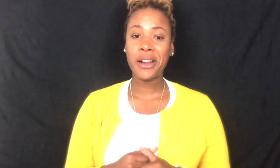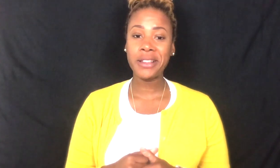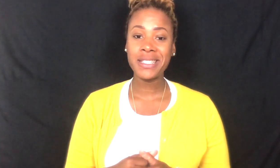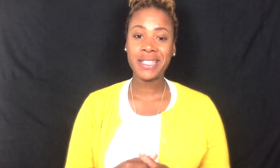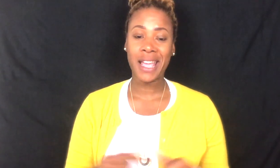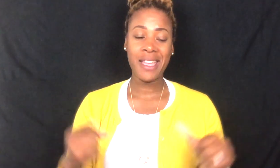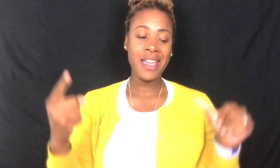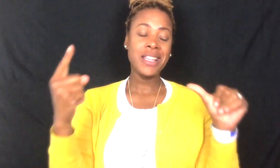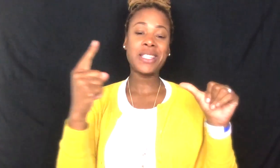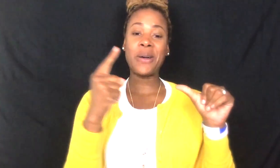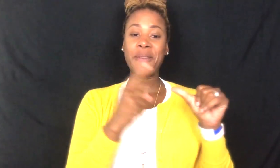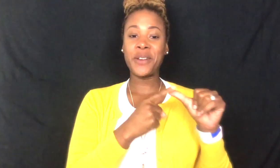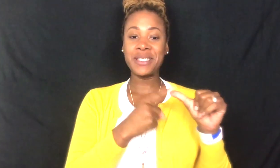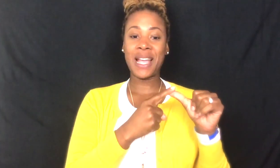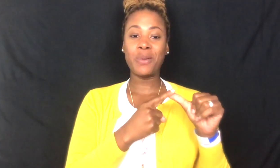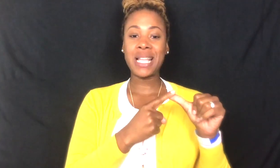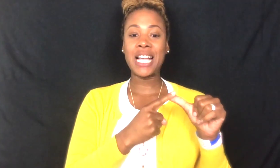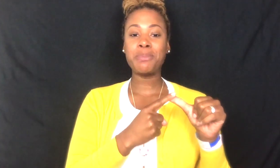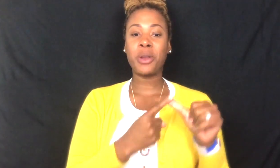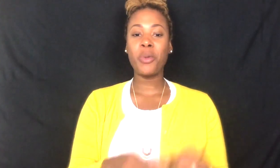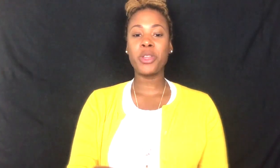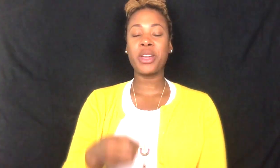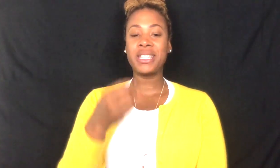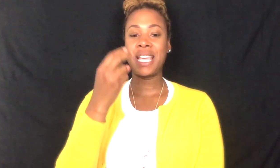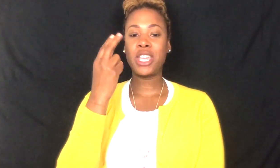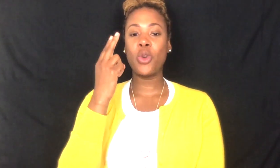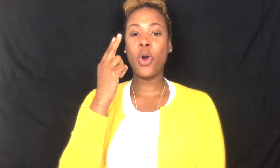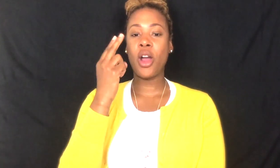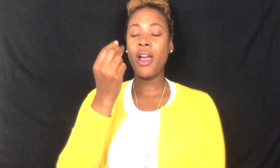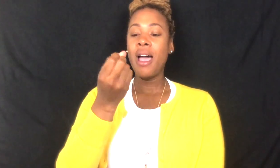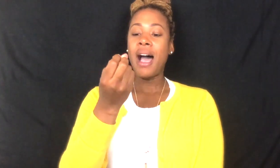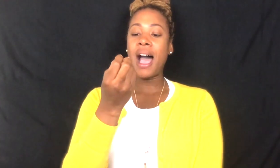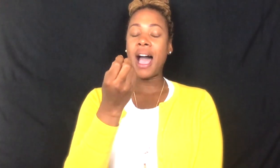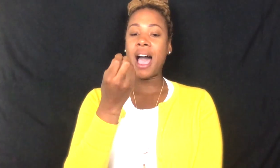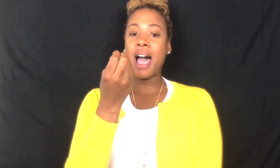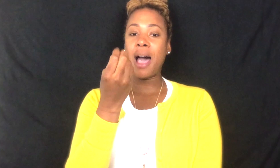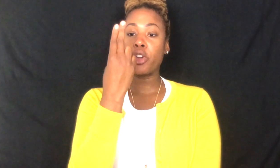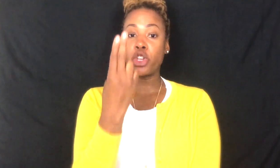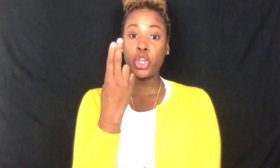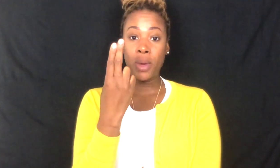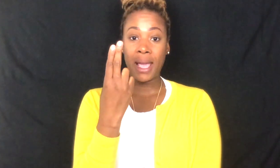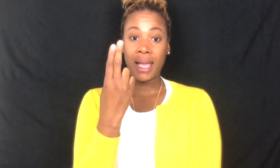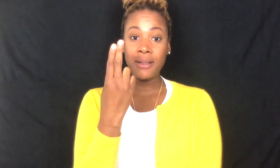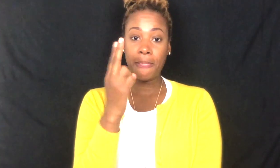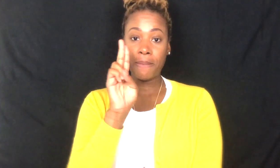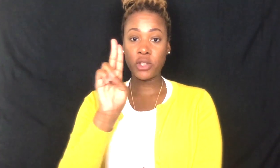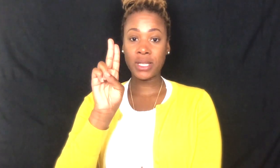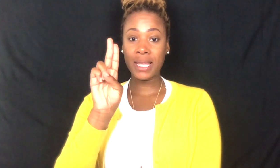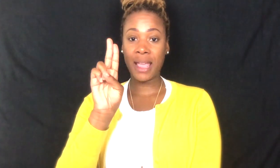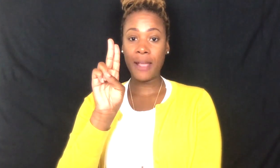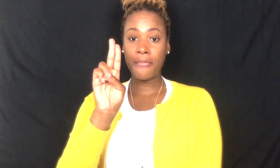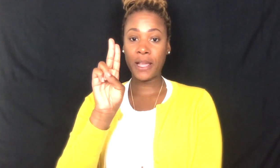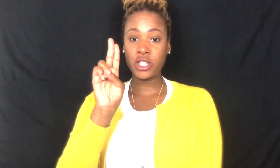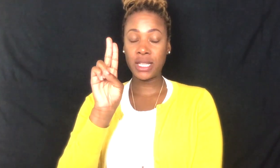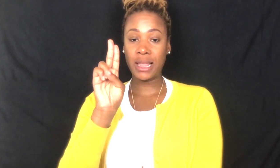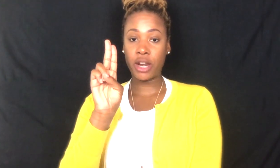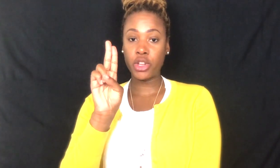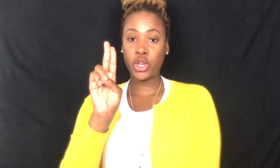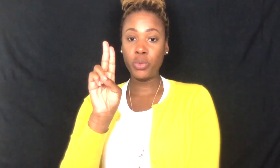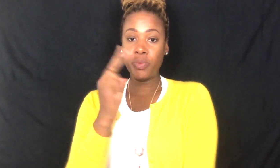list today. So the first sign was hospital, where you're going to take your U hand, just like that. That's a letter U.